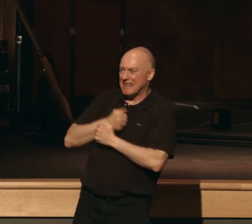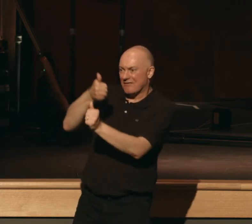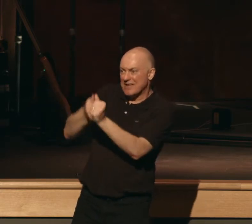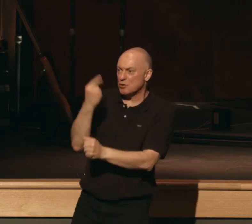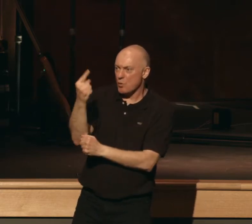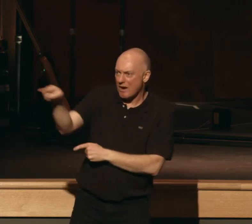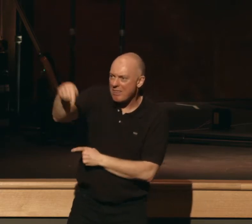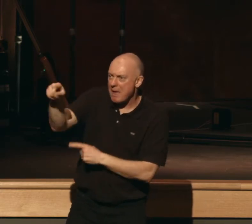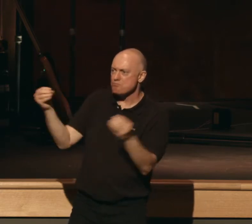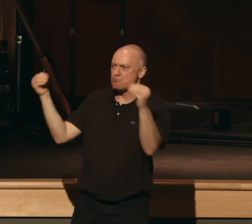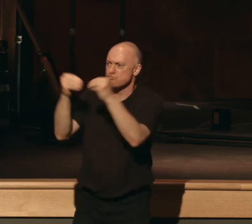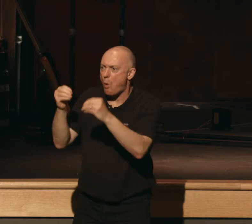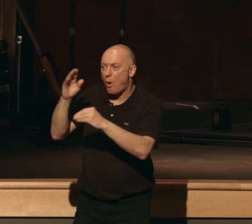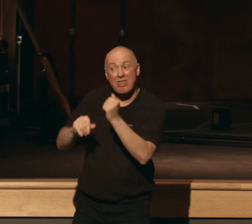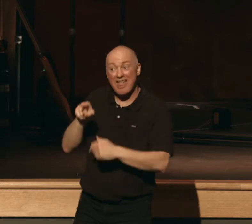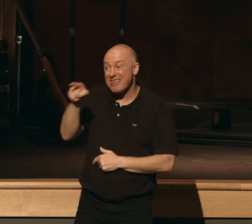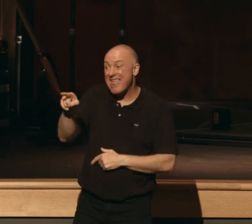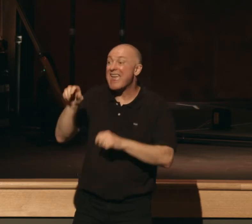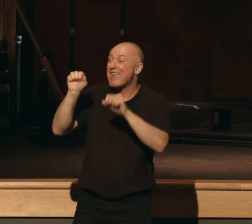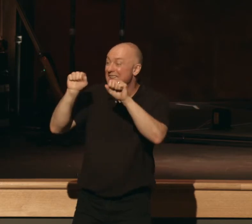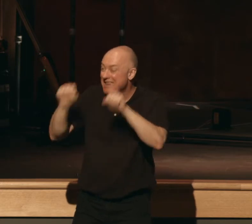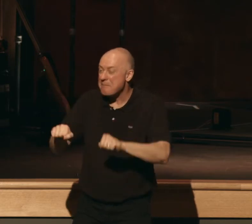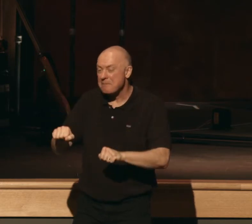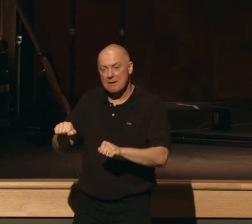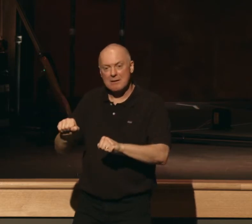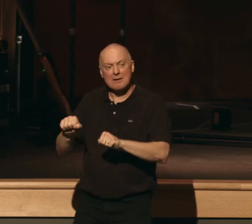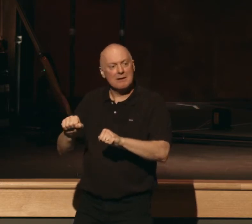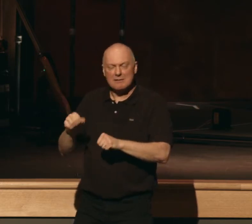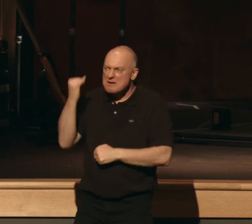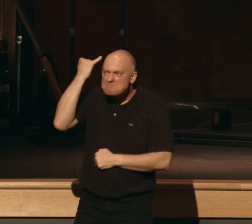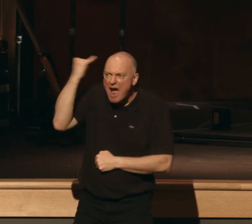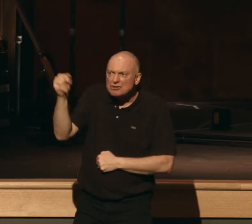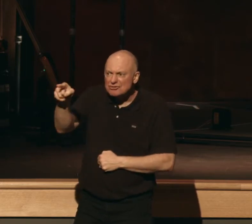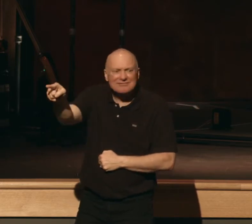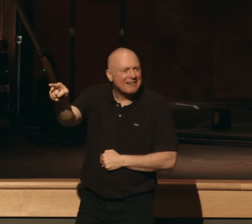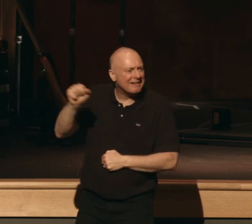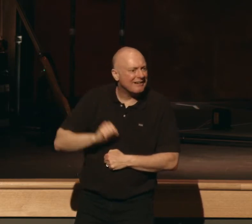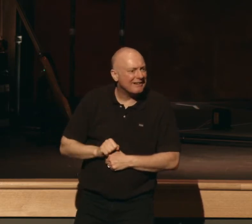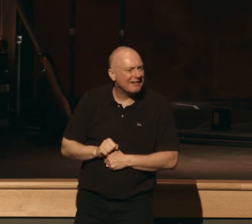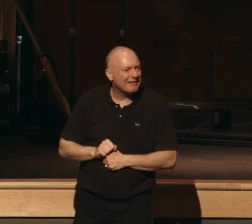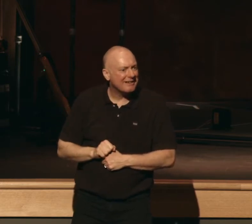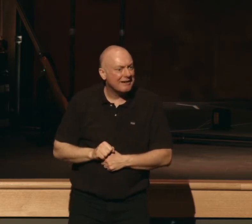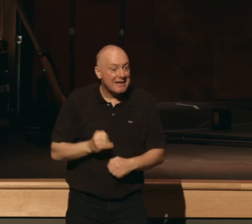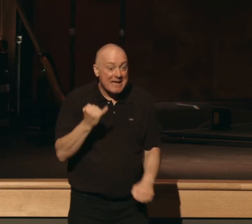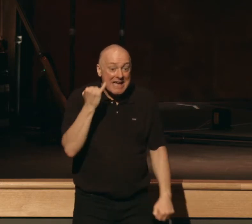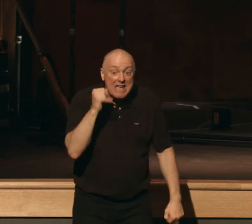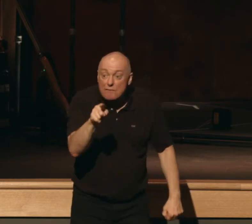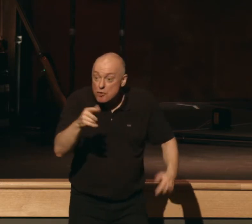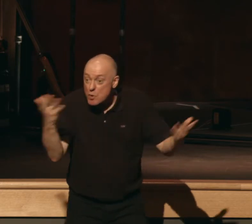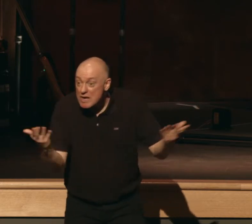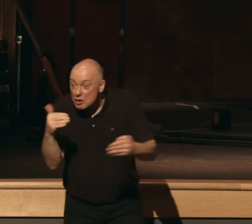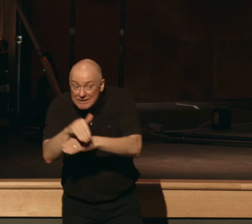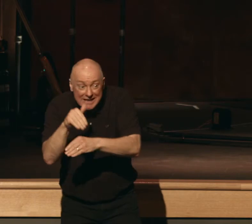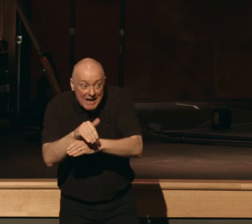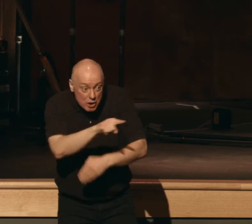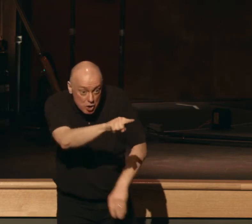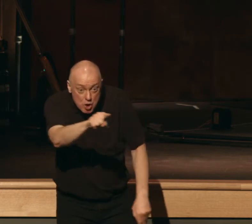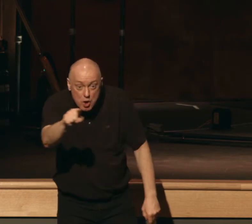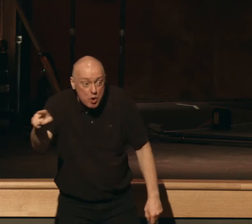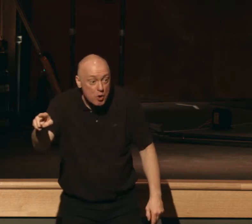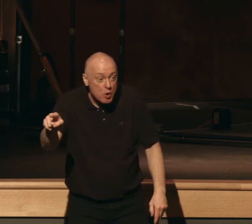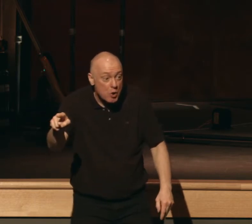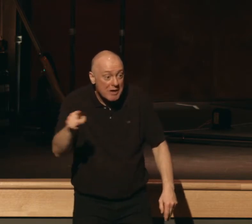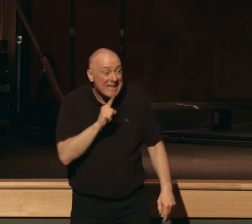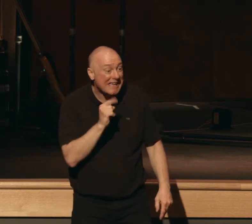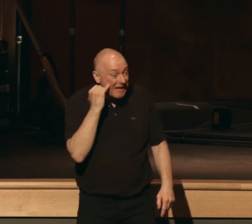each one of them more than they can ever possibly imagine. And if you are here this evening and you are